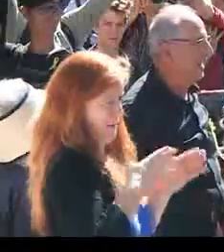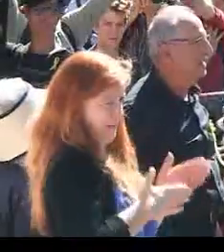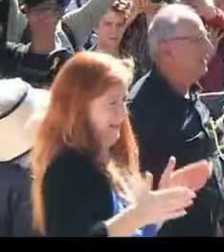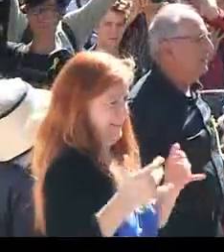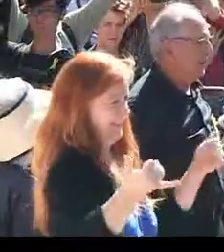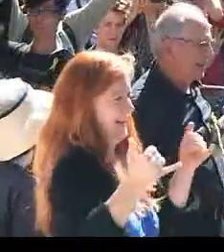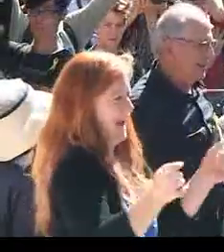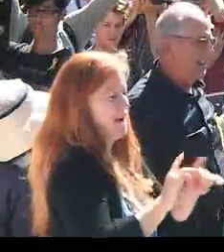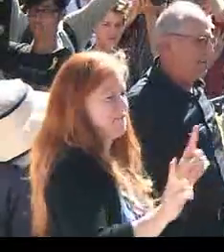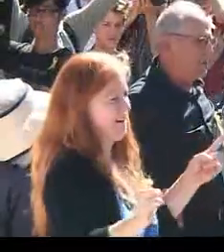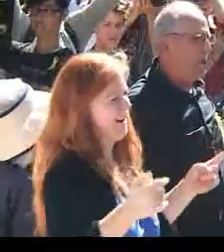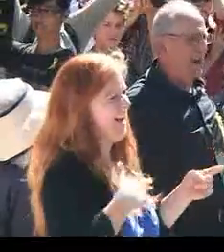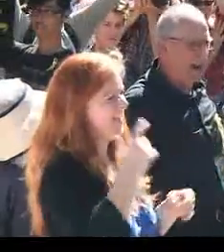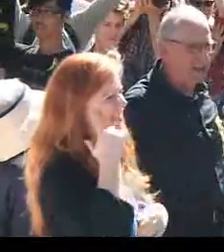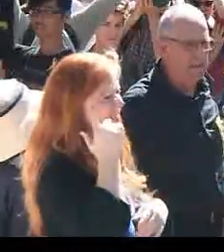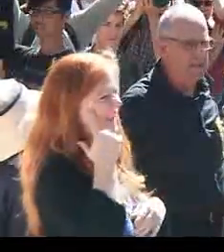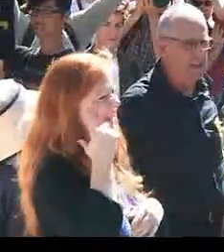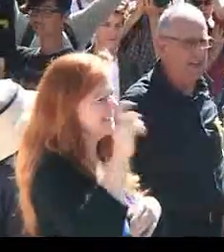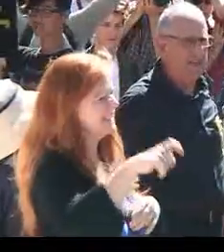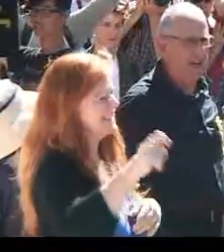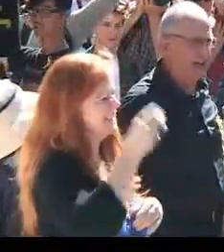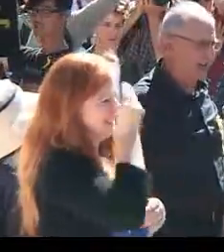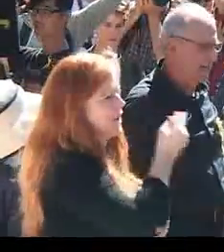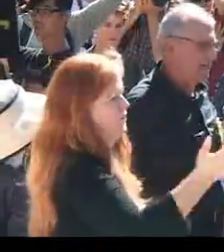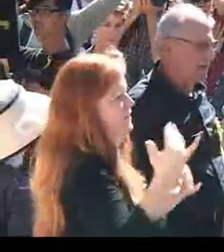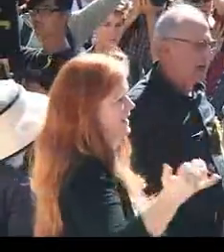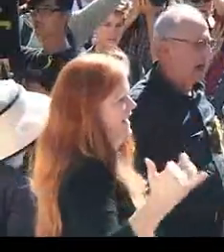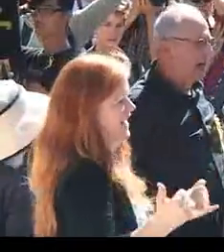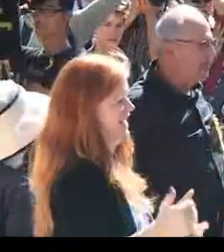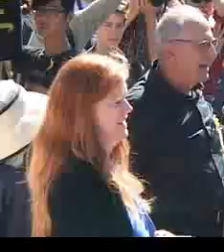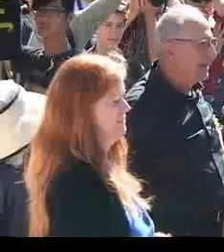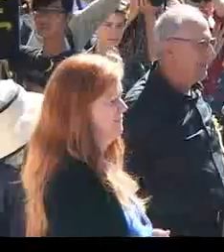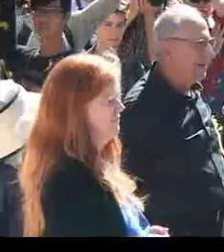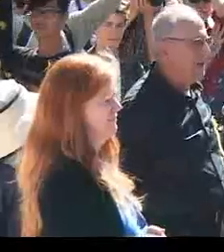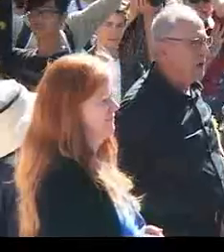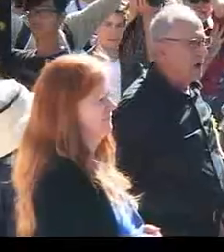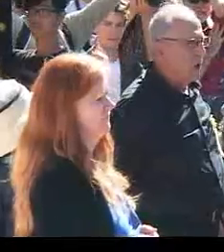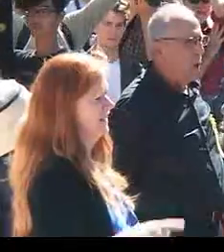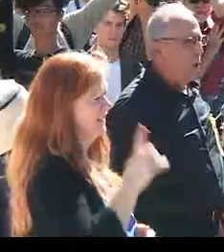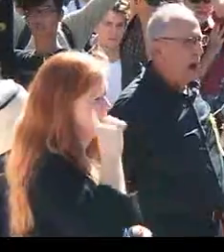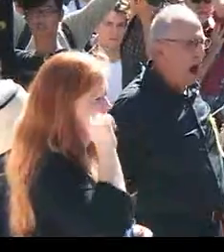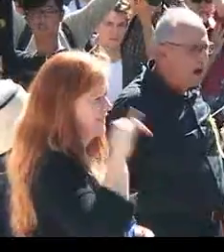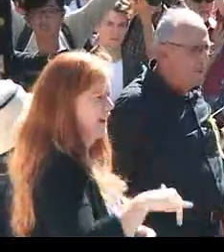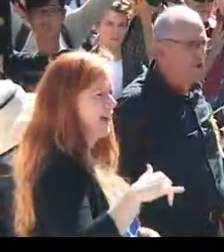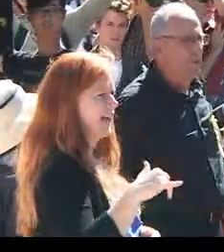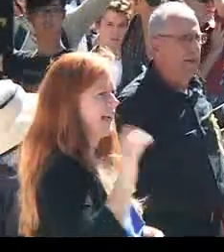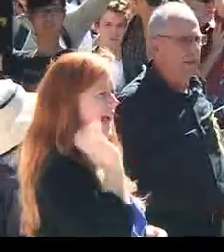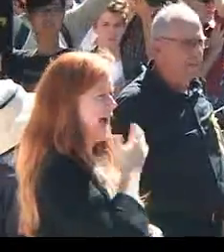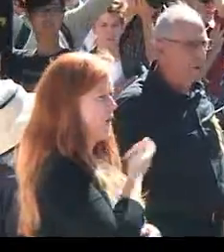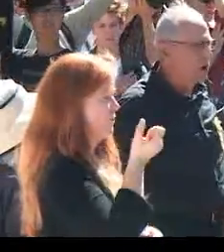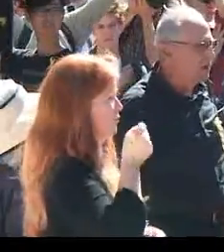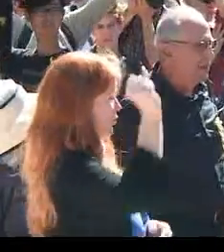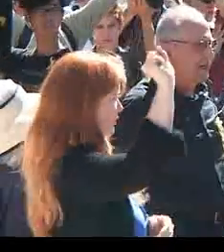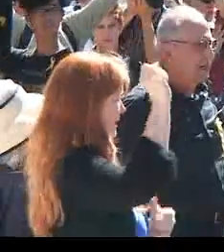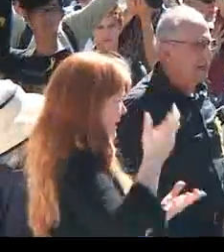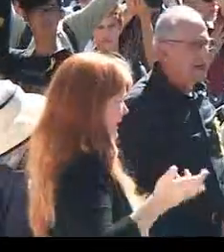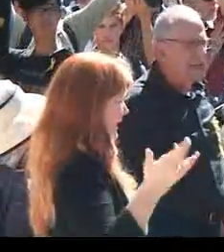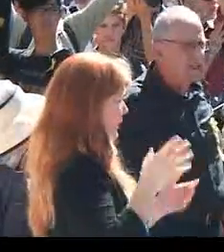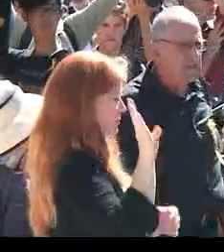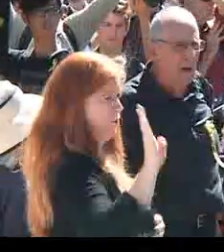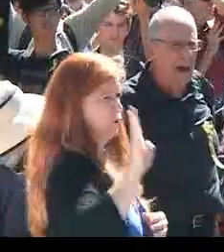say today, but I think it was what had to be said today. I think that our movement in